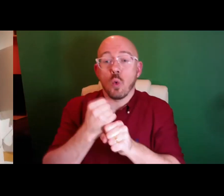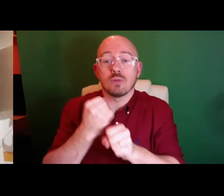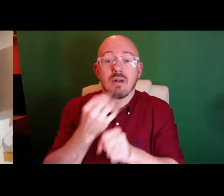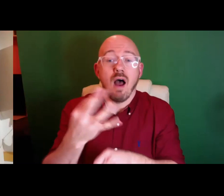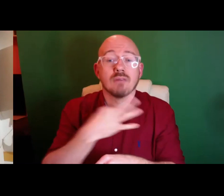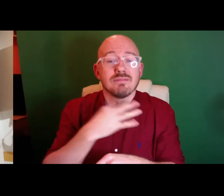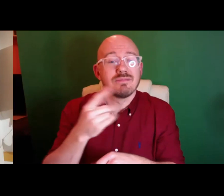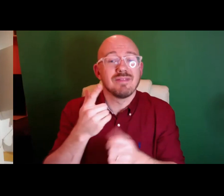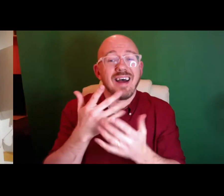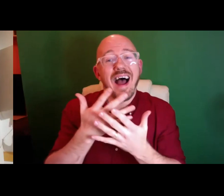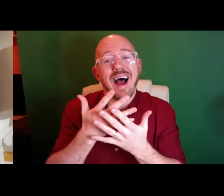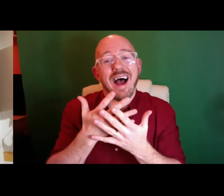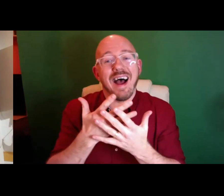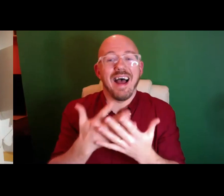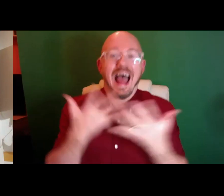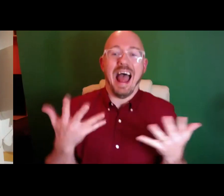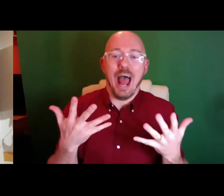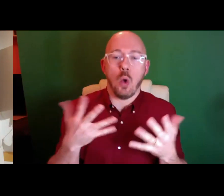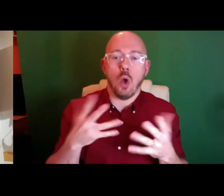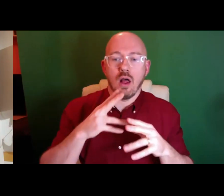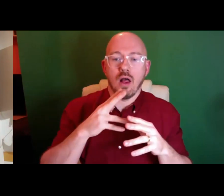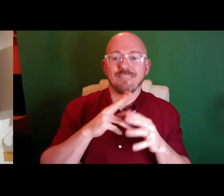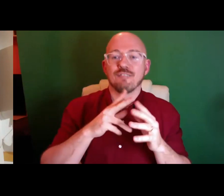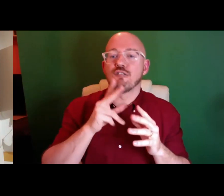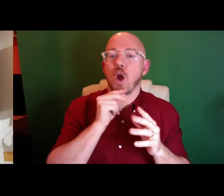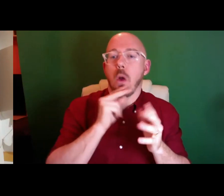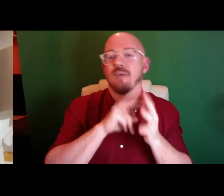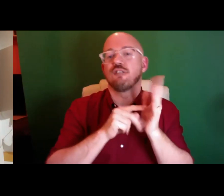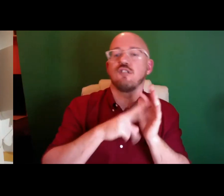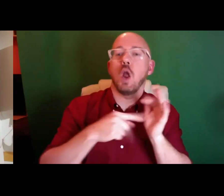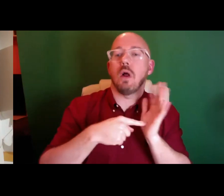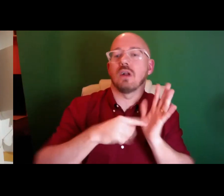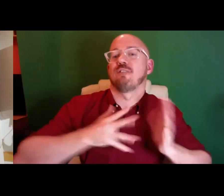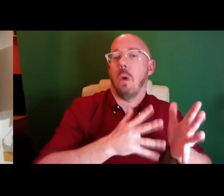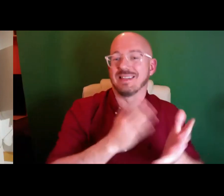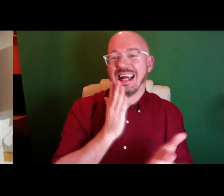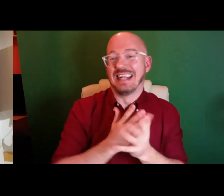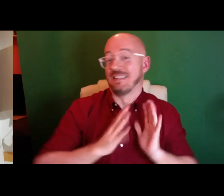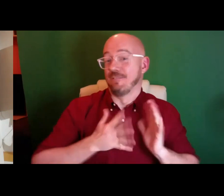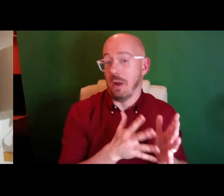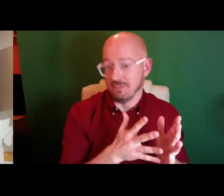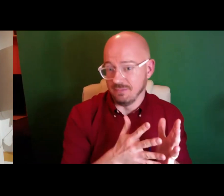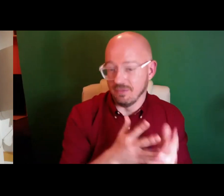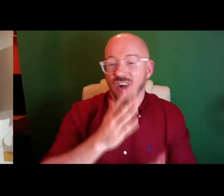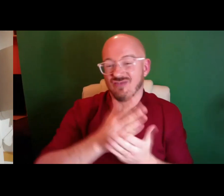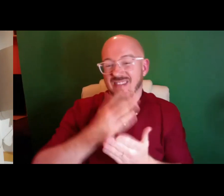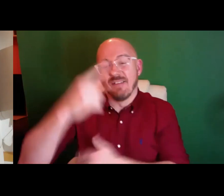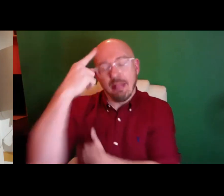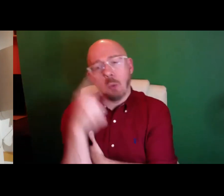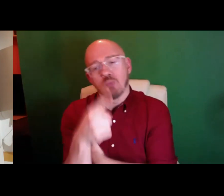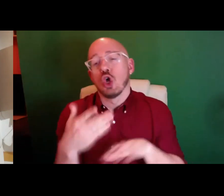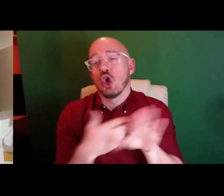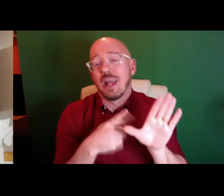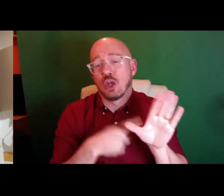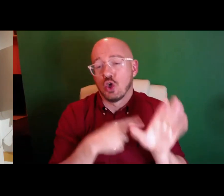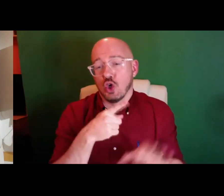Yeah, please do. Go ahead, Rob. So Gordon asked about how we define fluency and